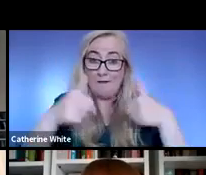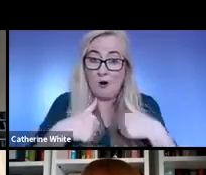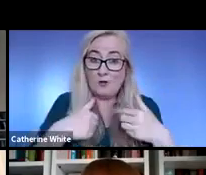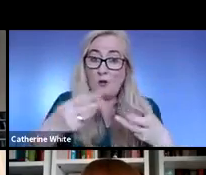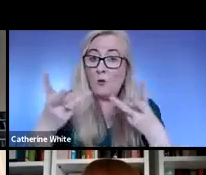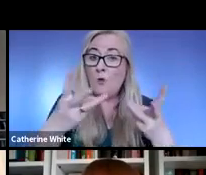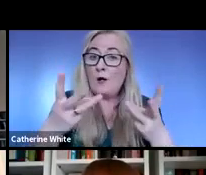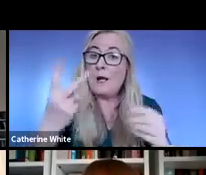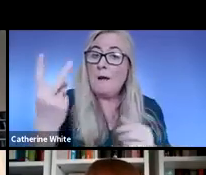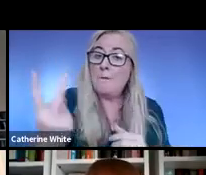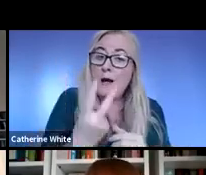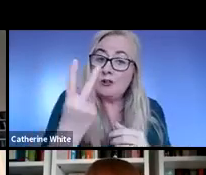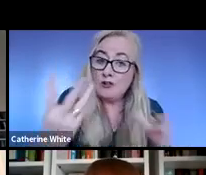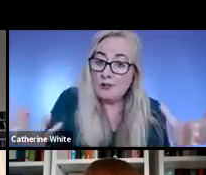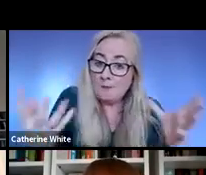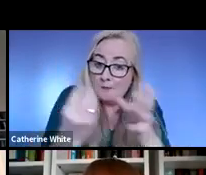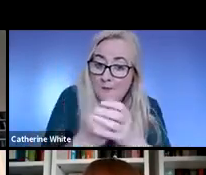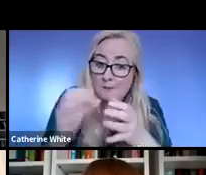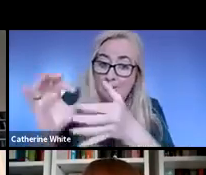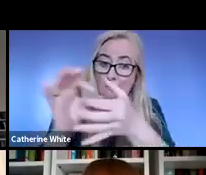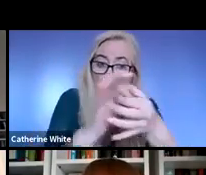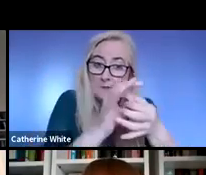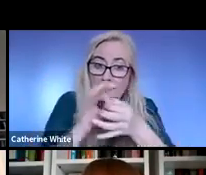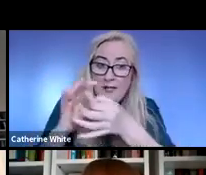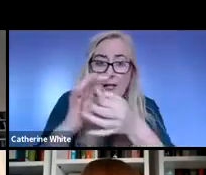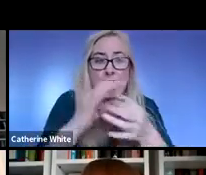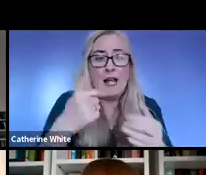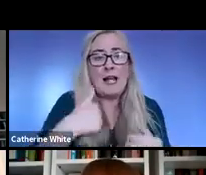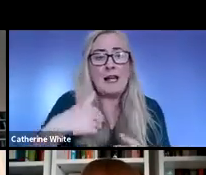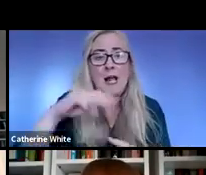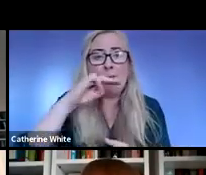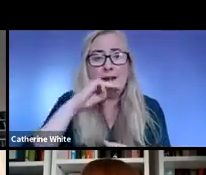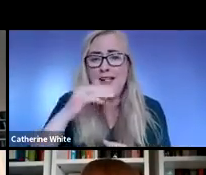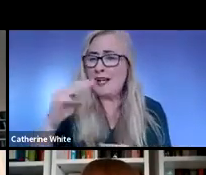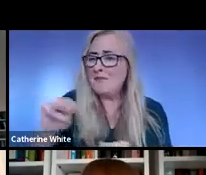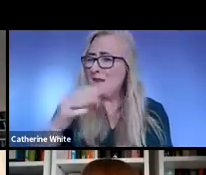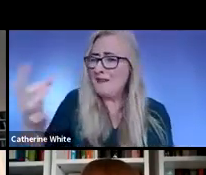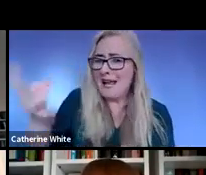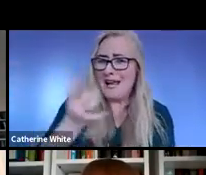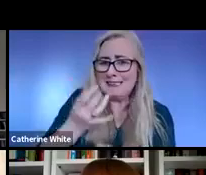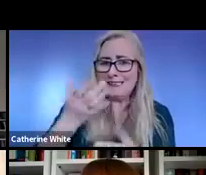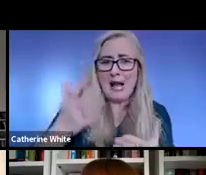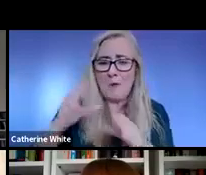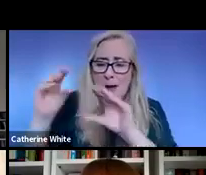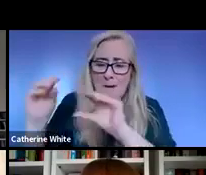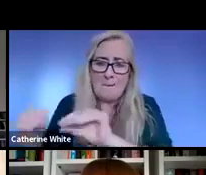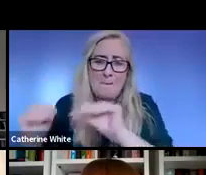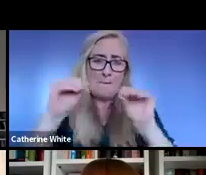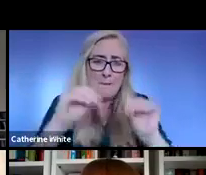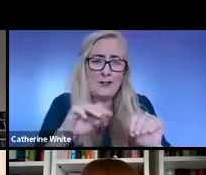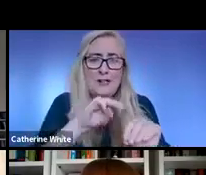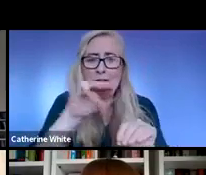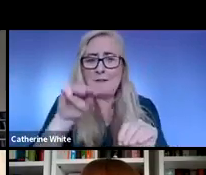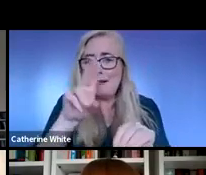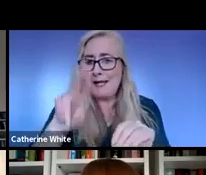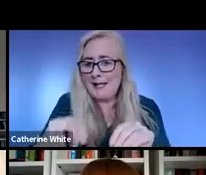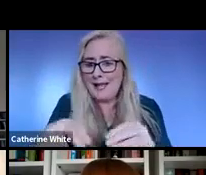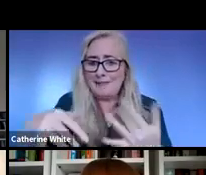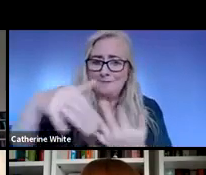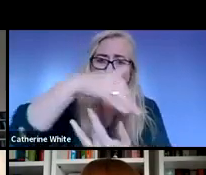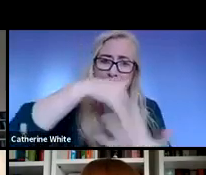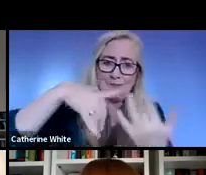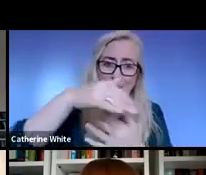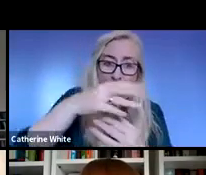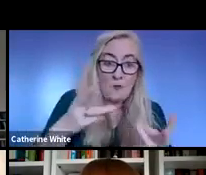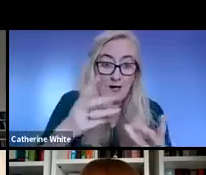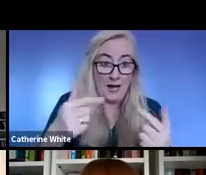and in solidarity. And by this, I mean, most people do ask, how do we get migrants to participate into our activities or into our work? I'm